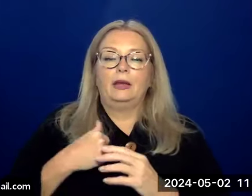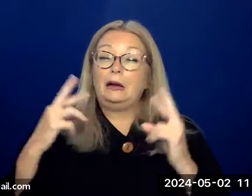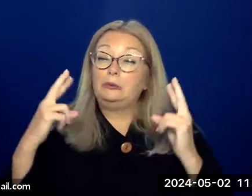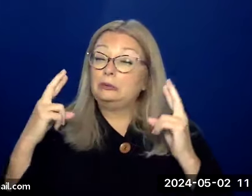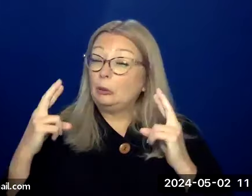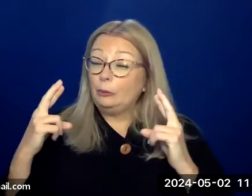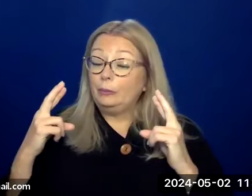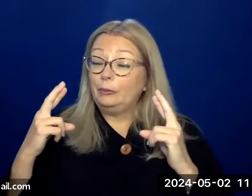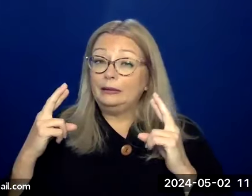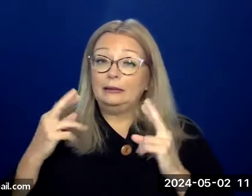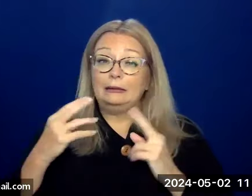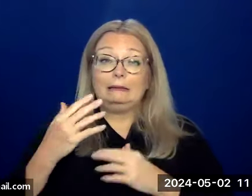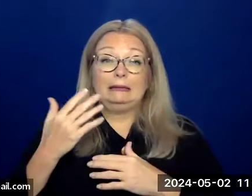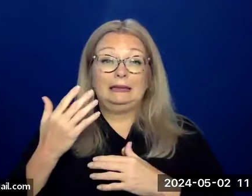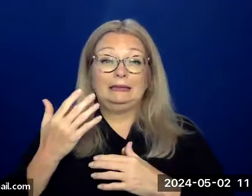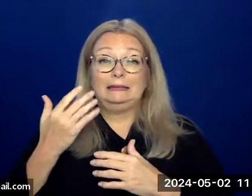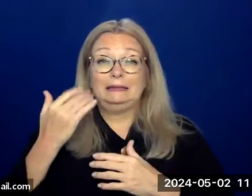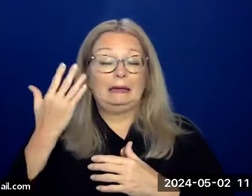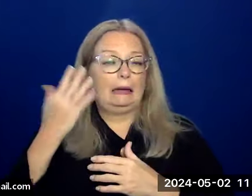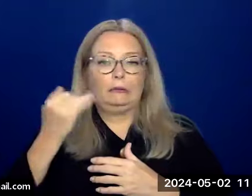ever broached this